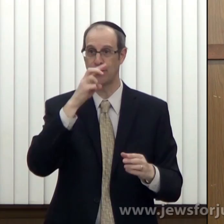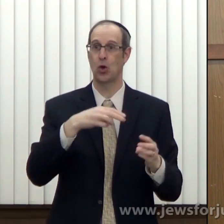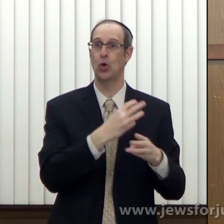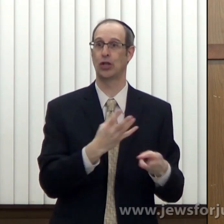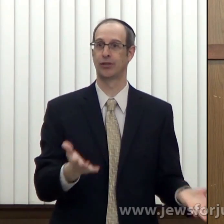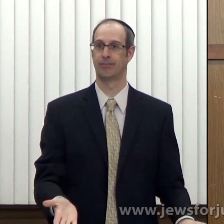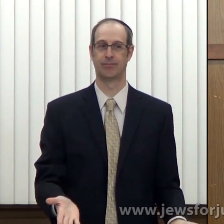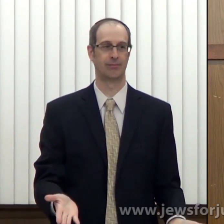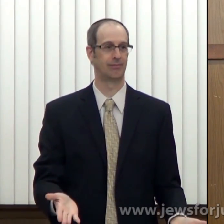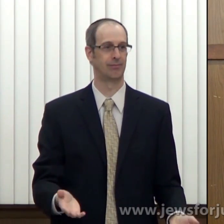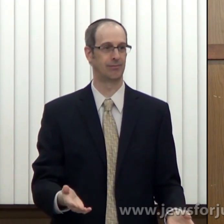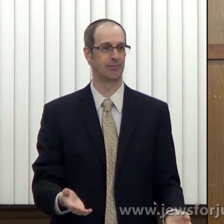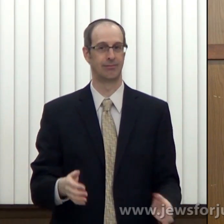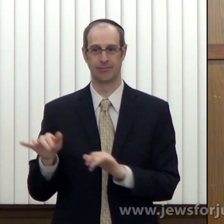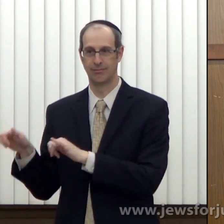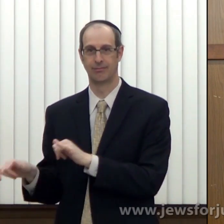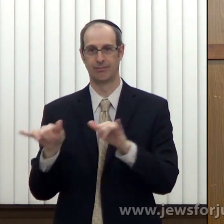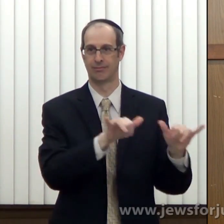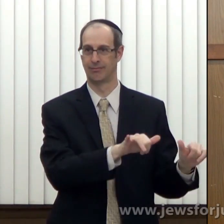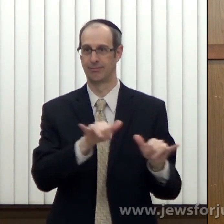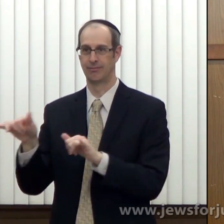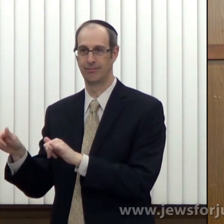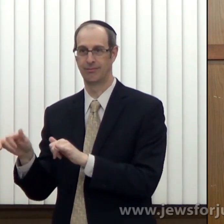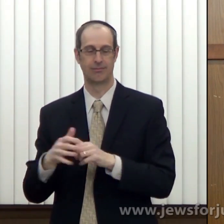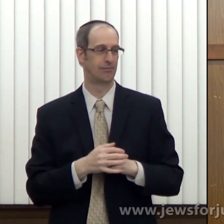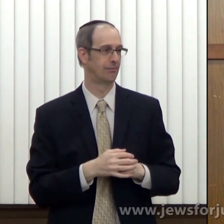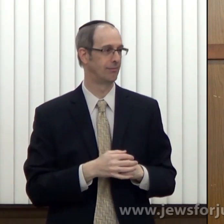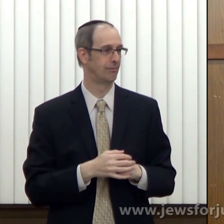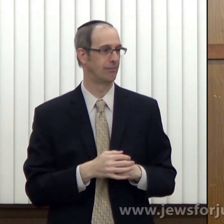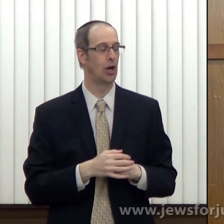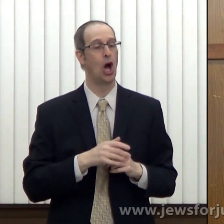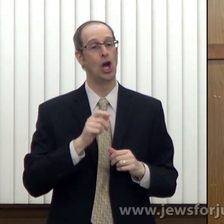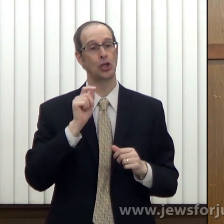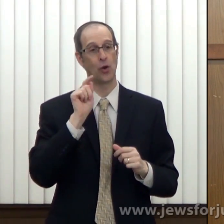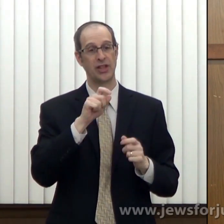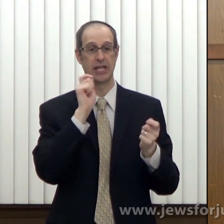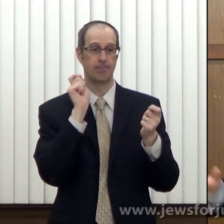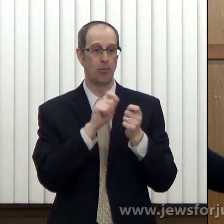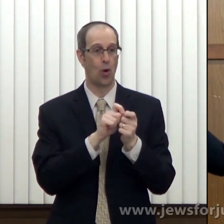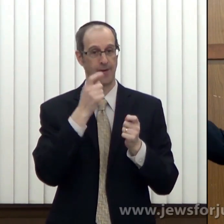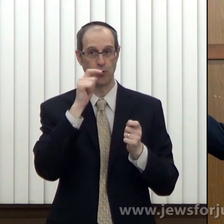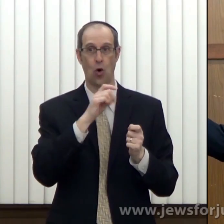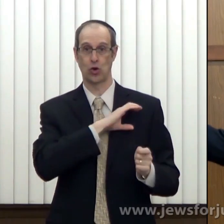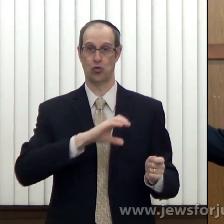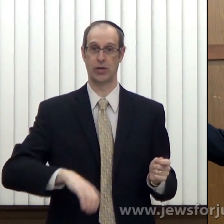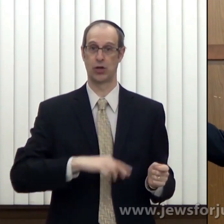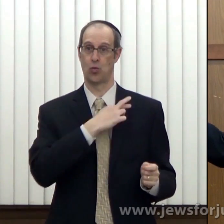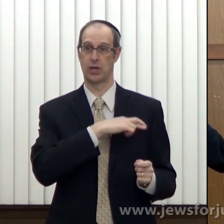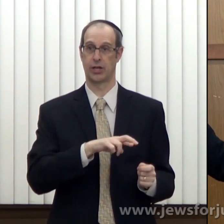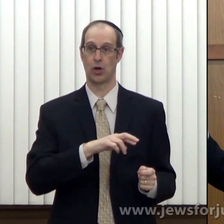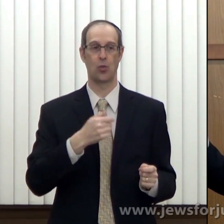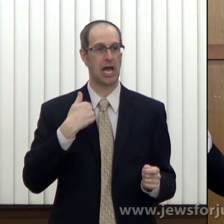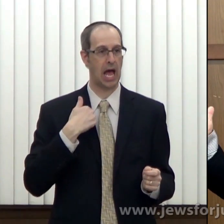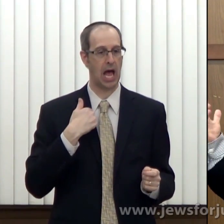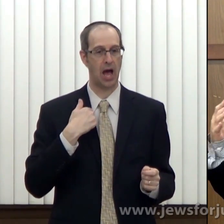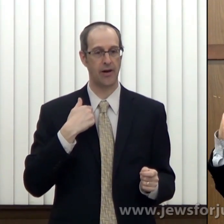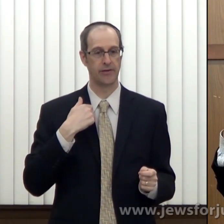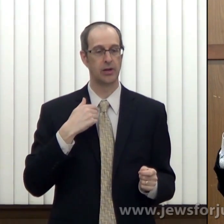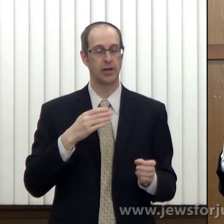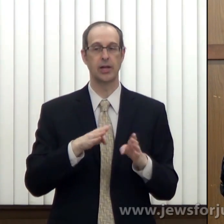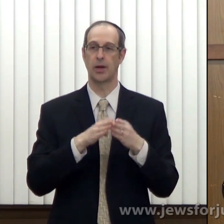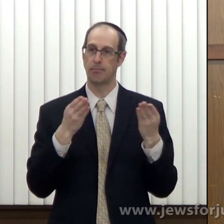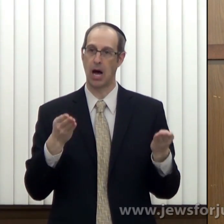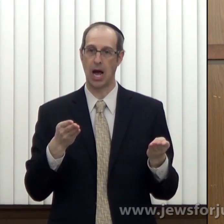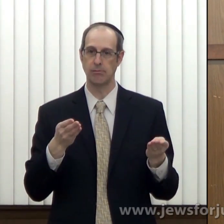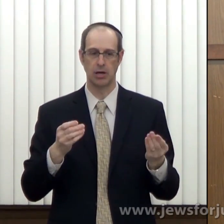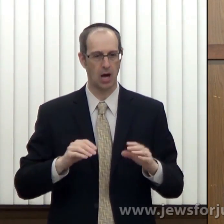the problem basically at this point for Christianity is that we have in the Bible a